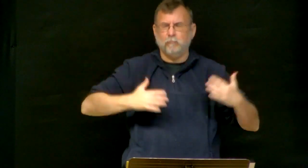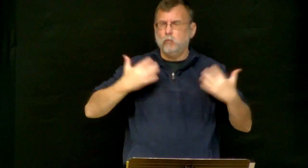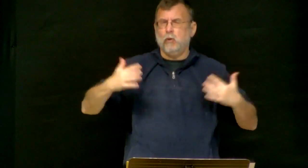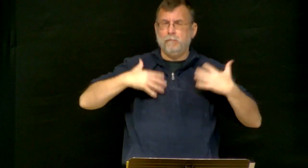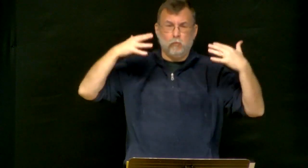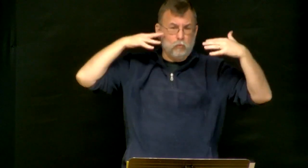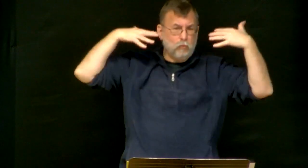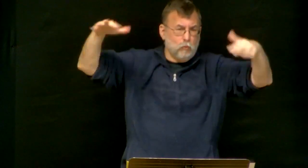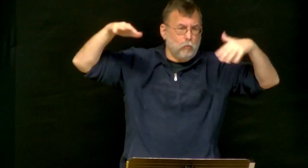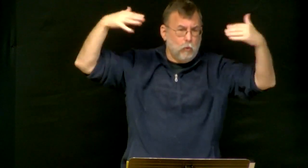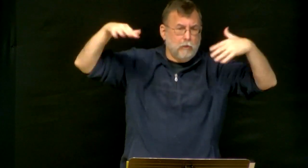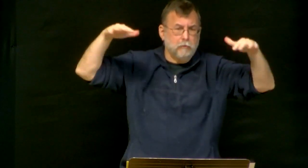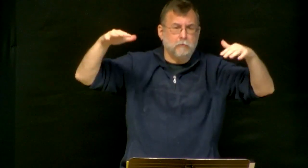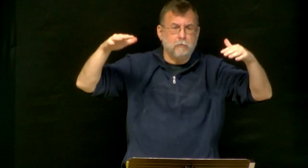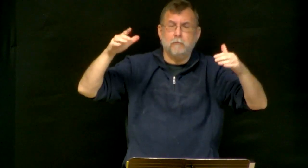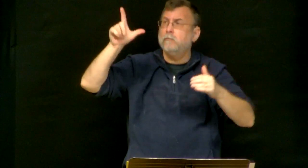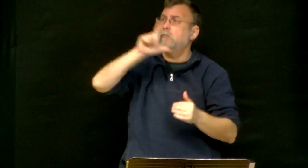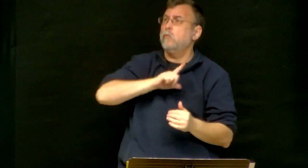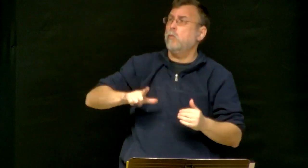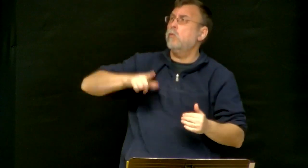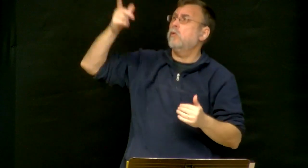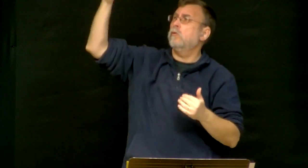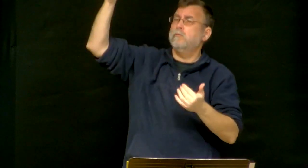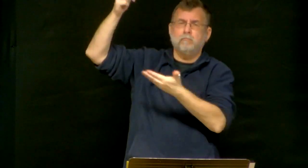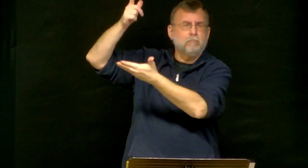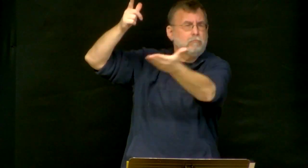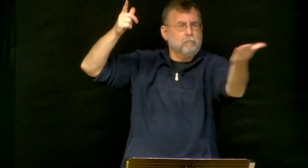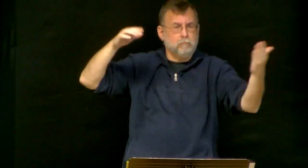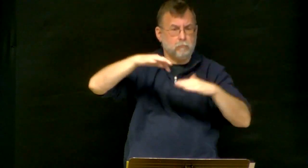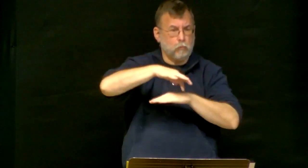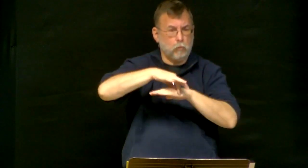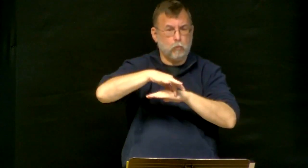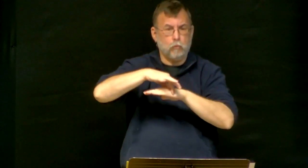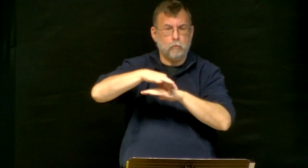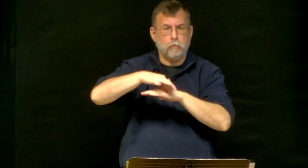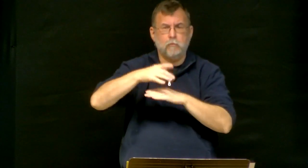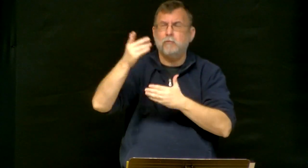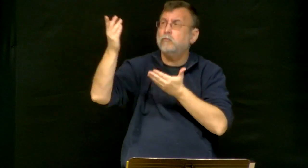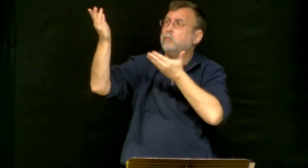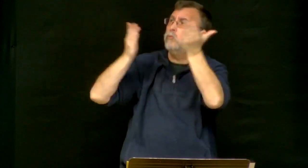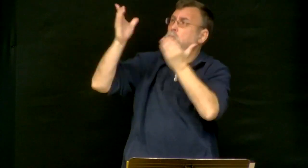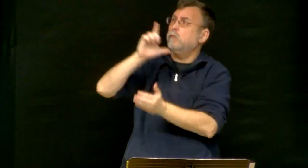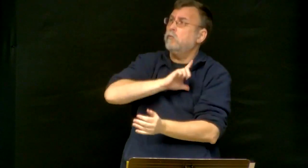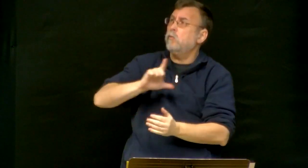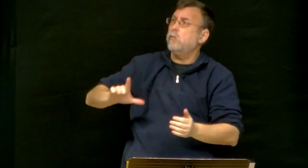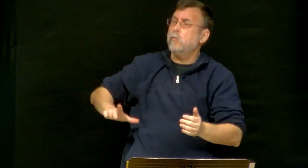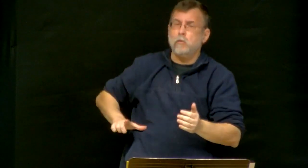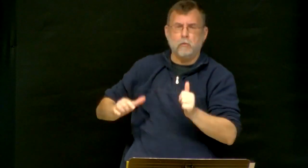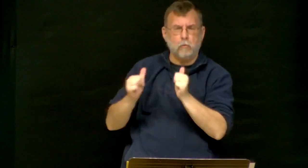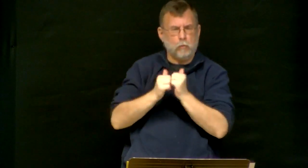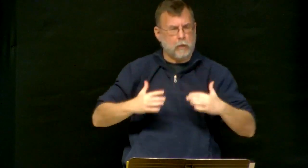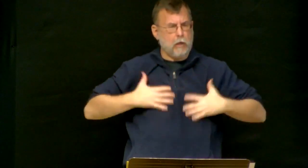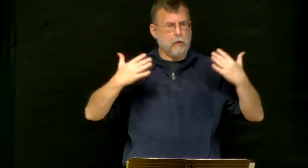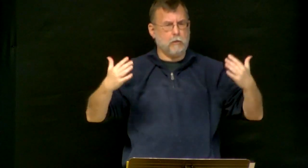3. Make a joyful noise to the Lord, all the earth. Serve the Lord